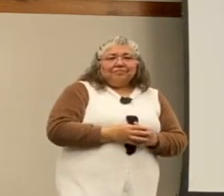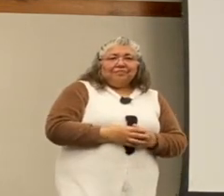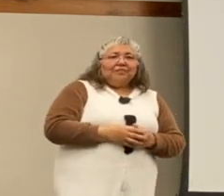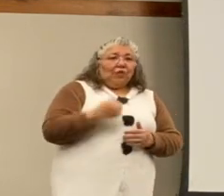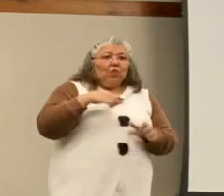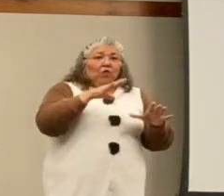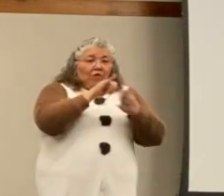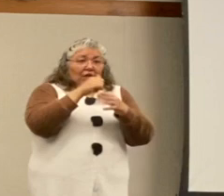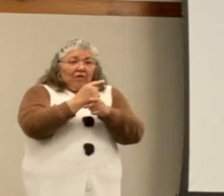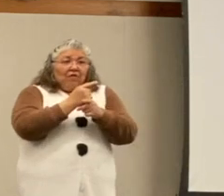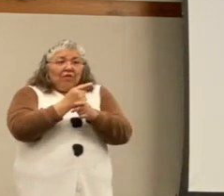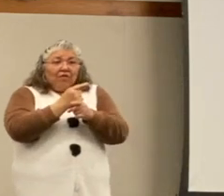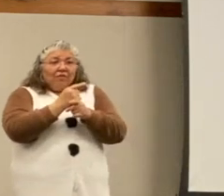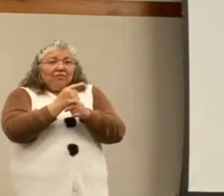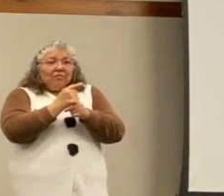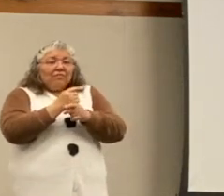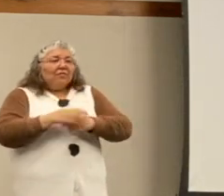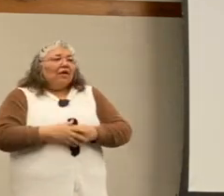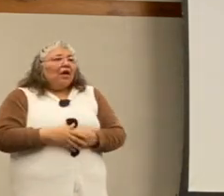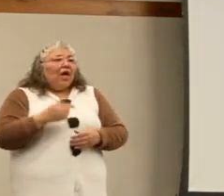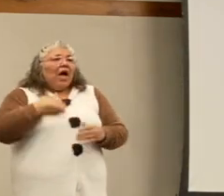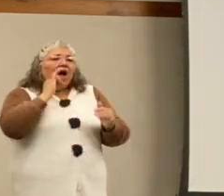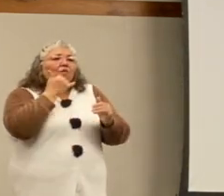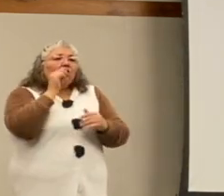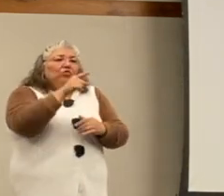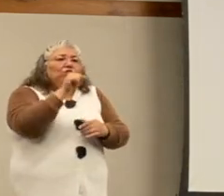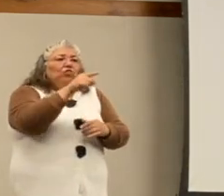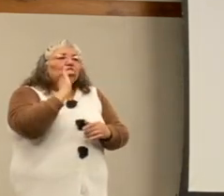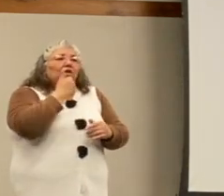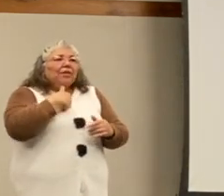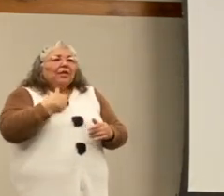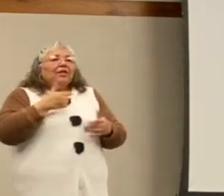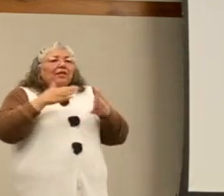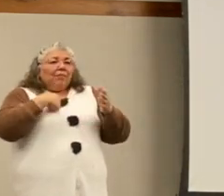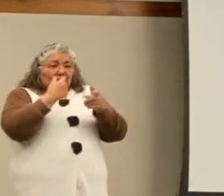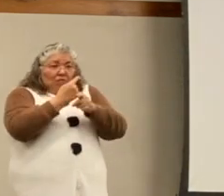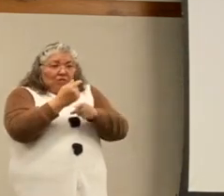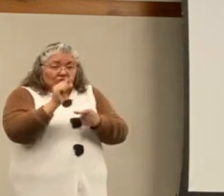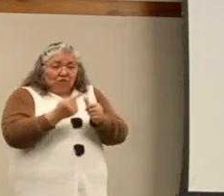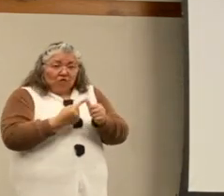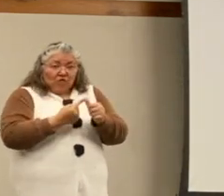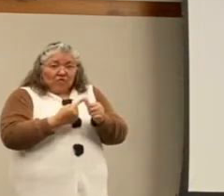We do that, don't we? Yeah. I wronged you, you wronged me. Let me correct it first.